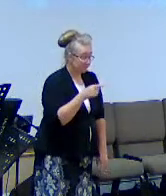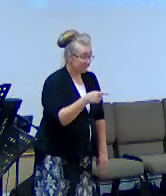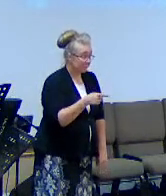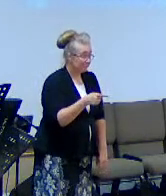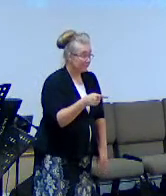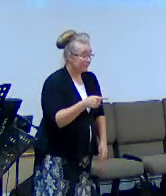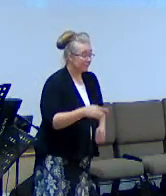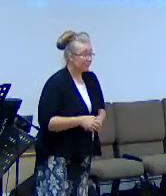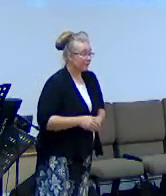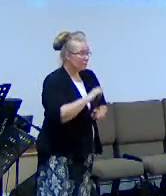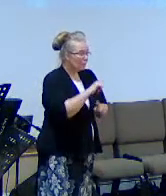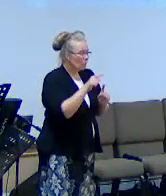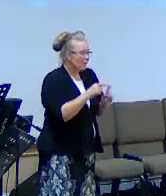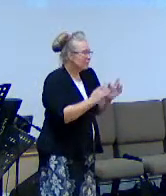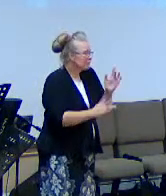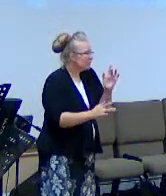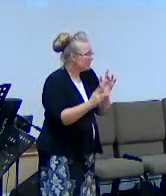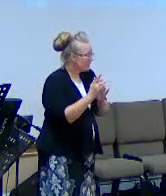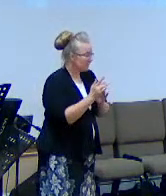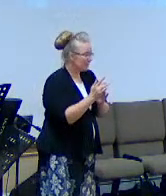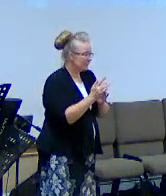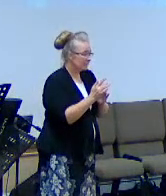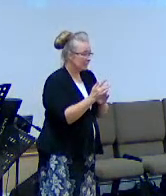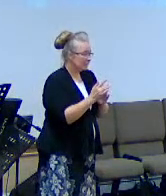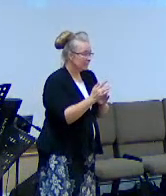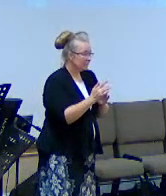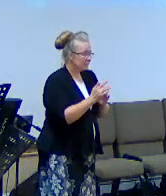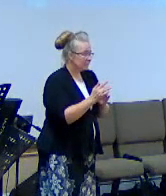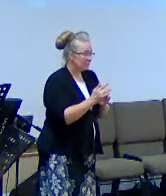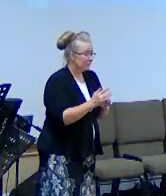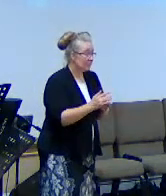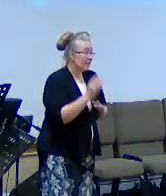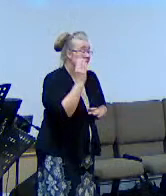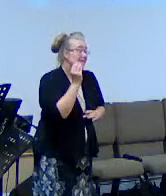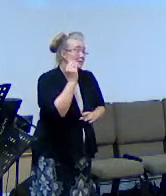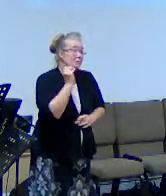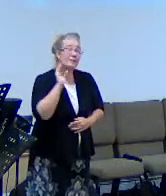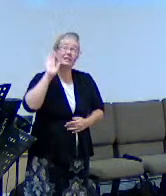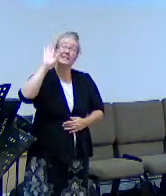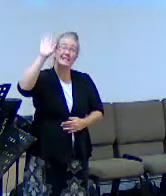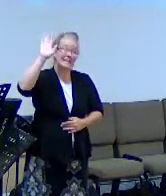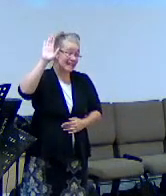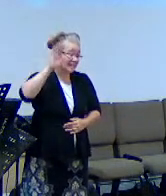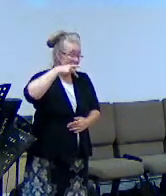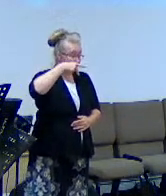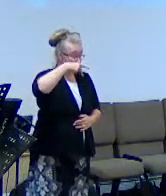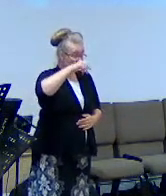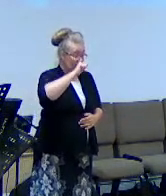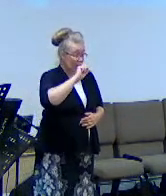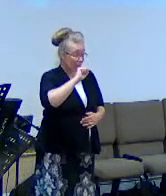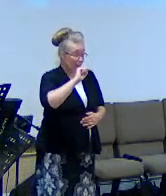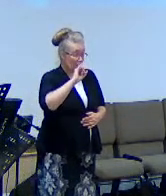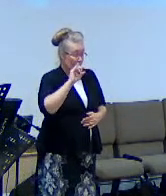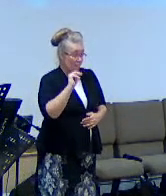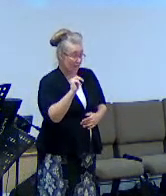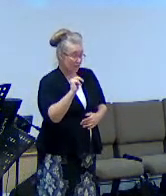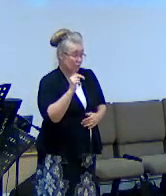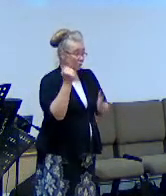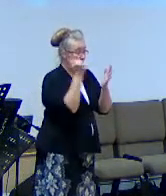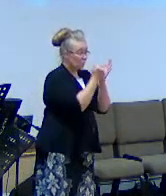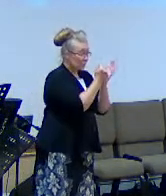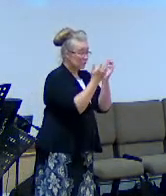When Jesus went through his passion and was crucified, how many words did he say?